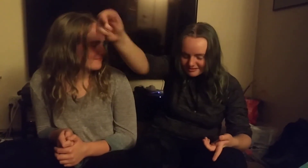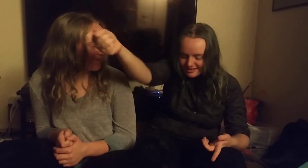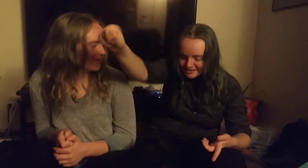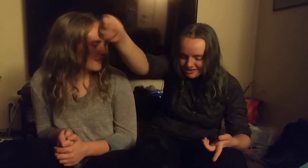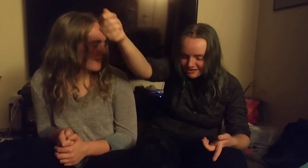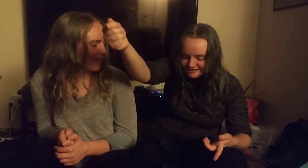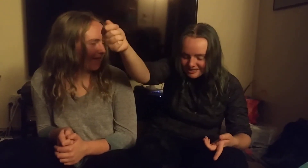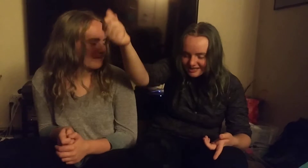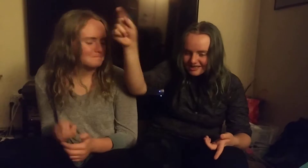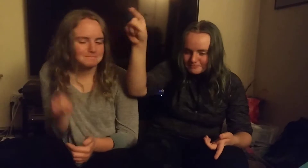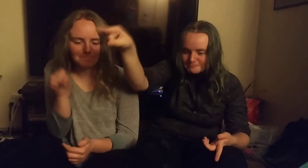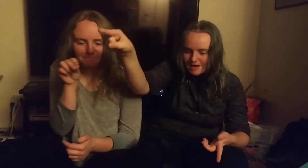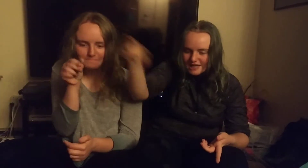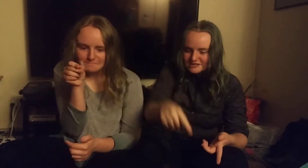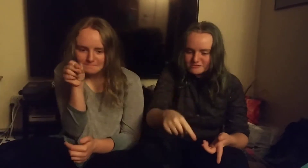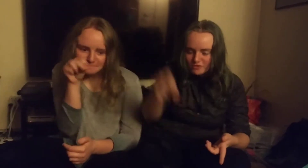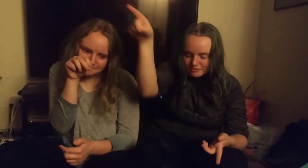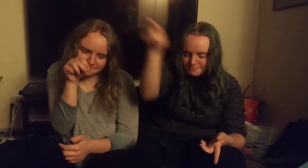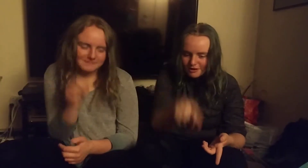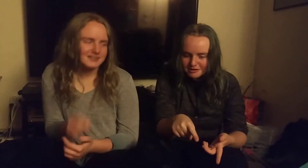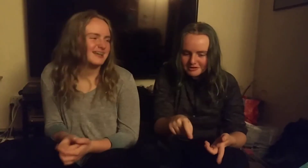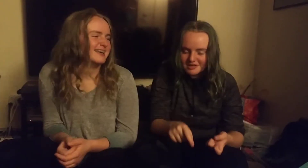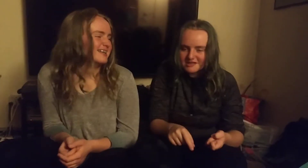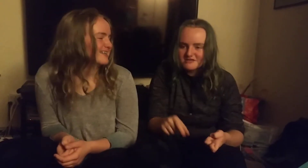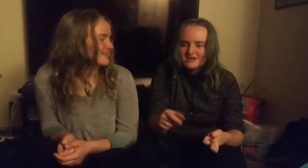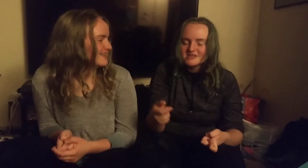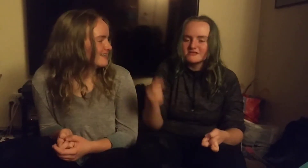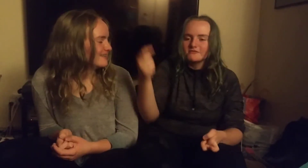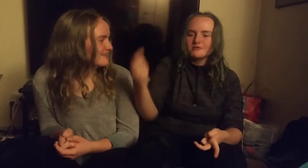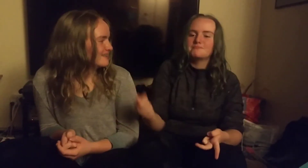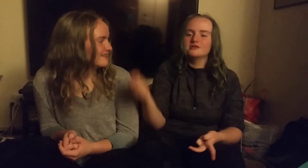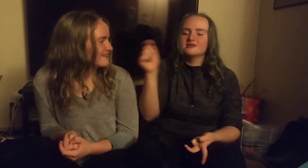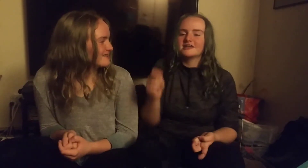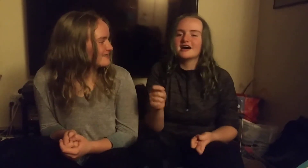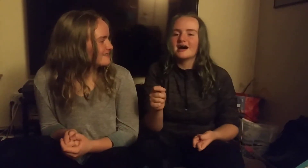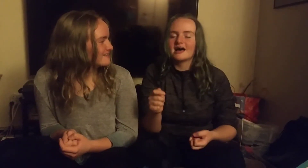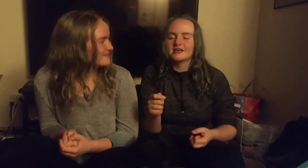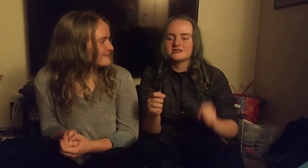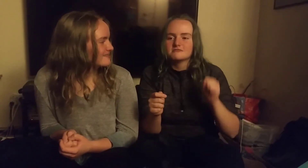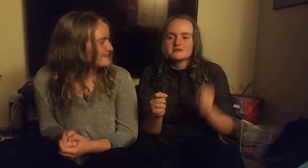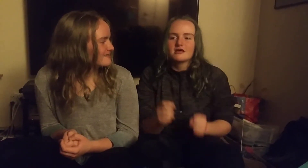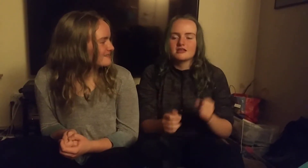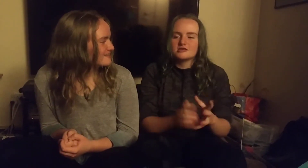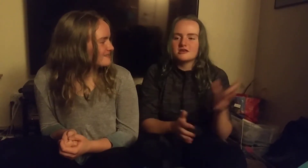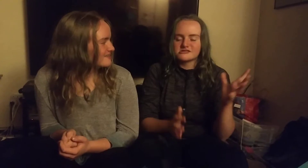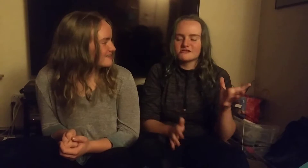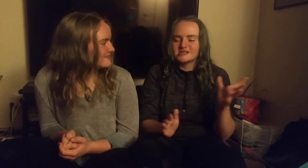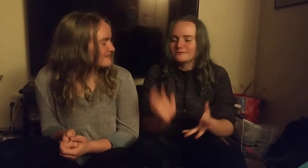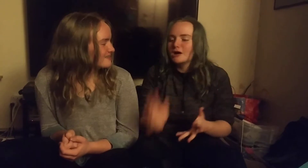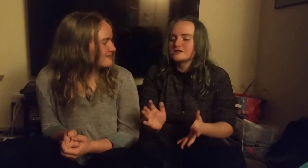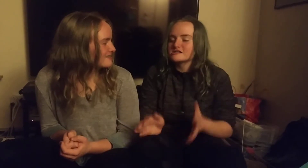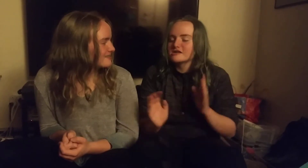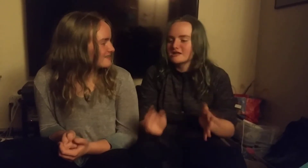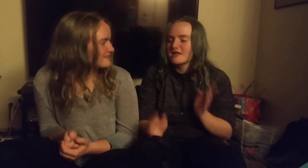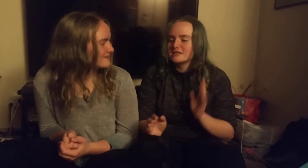little turn thing, matches where the burner is. So we put it on high, and then she washes it, and then I take